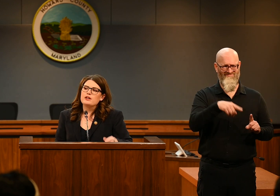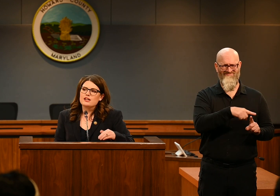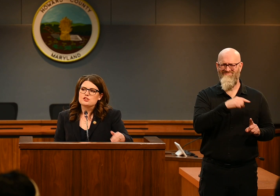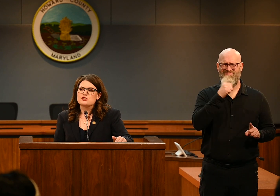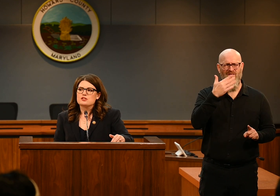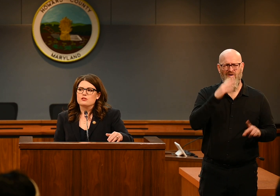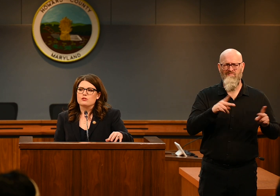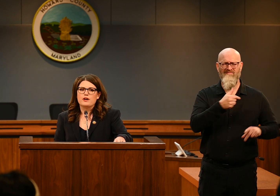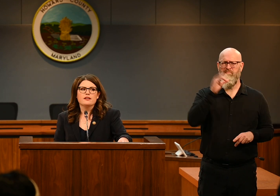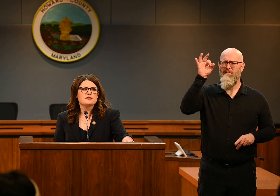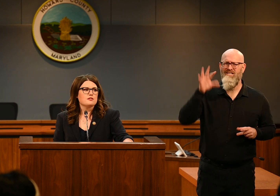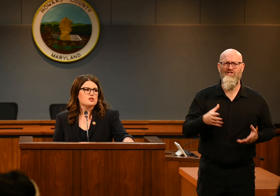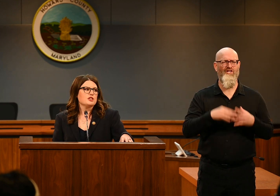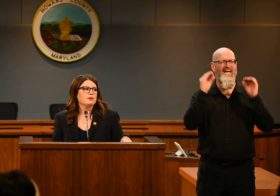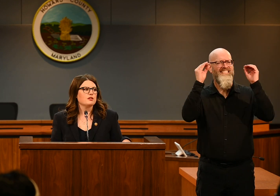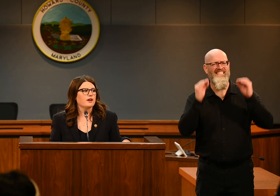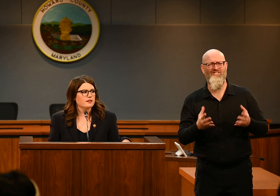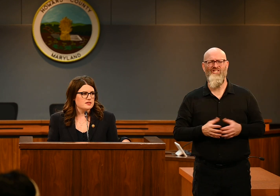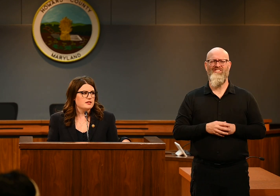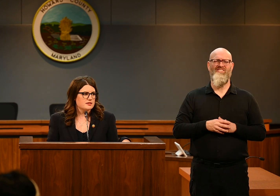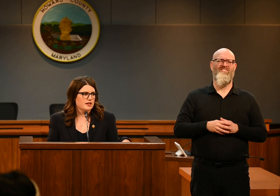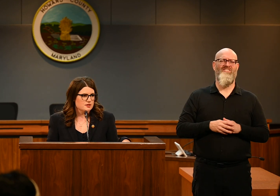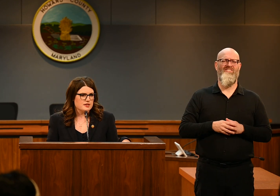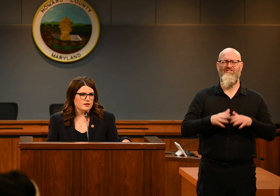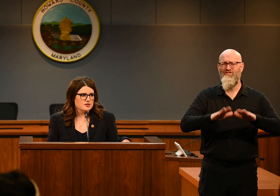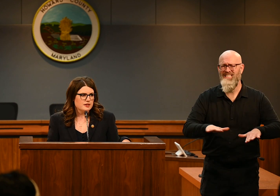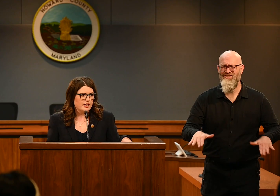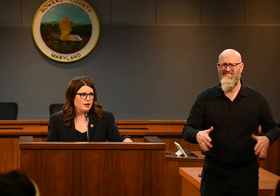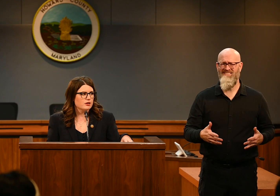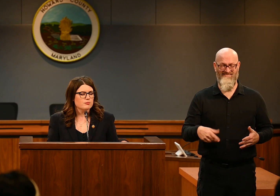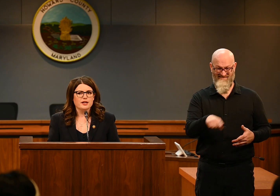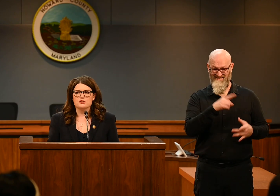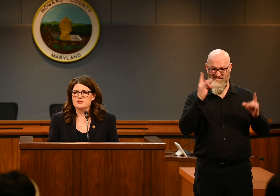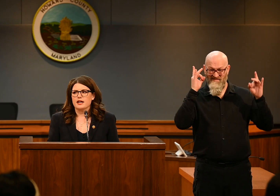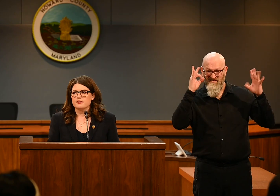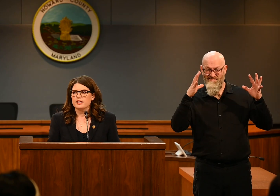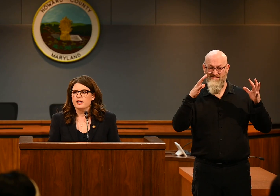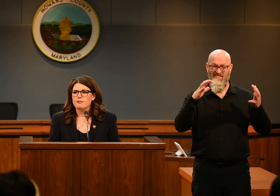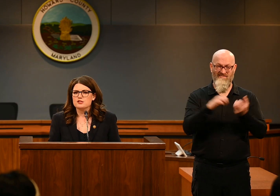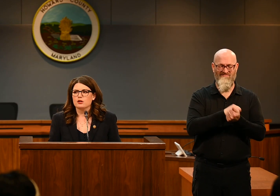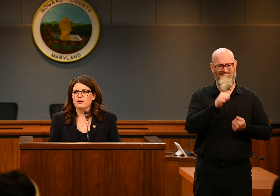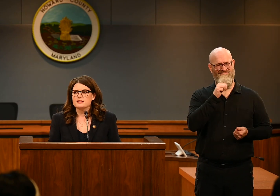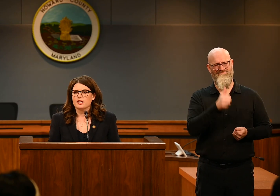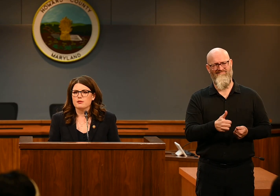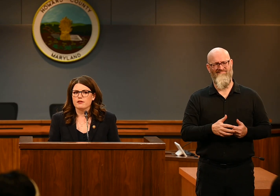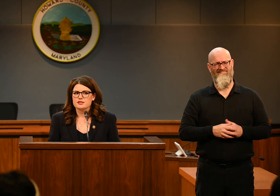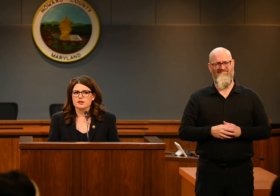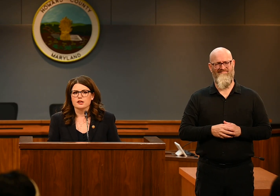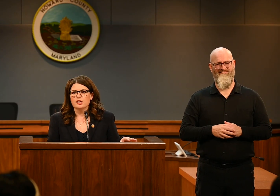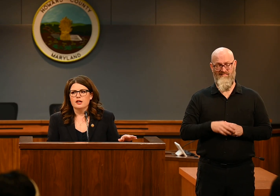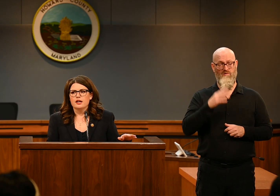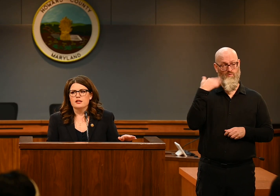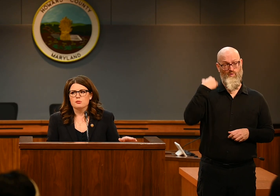we know not just the violence in the streets, we know the violence in these detention centers. And I want to remind you a stat that I mentioned on Wednesday night when I